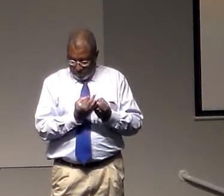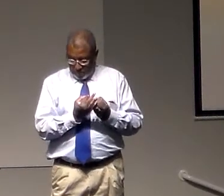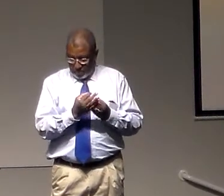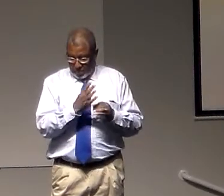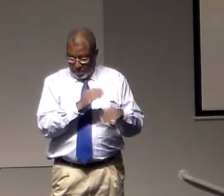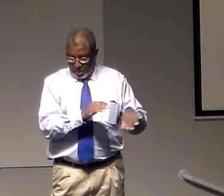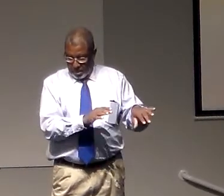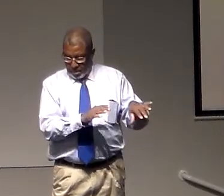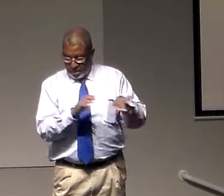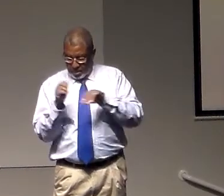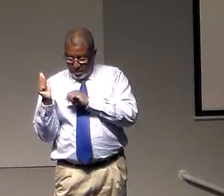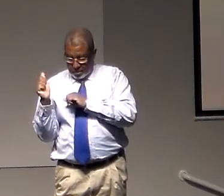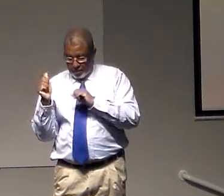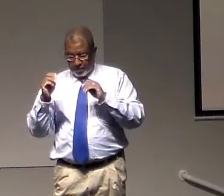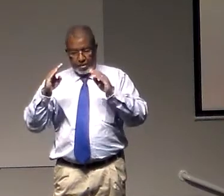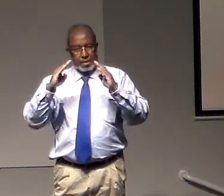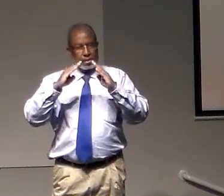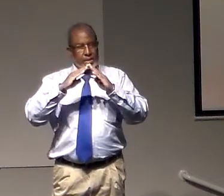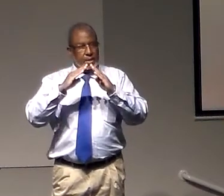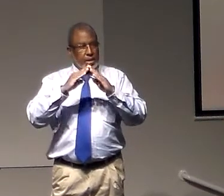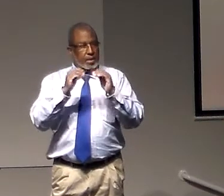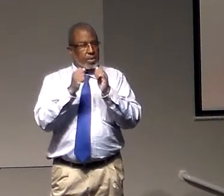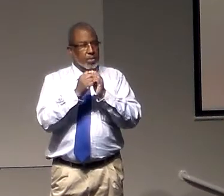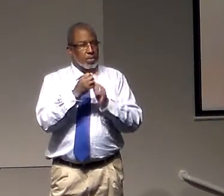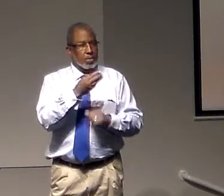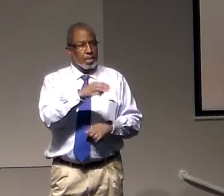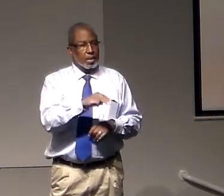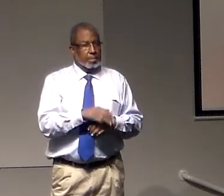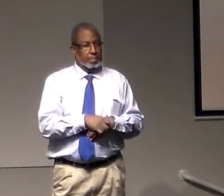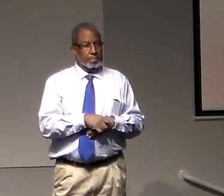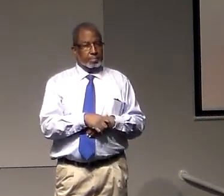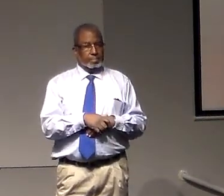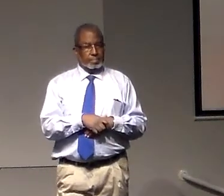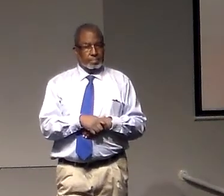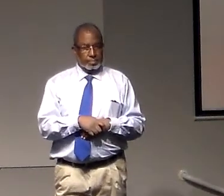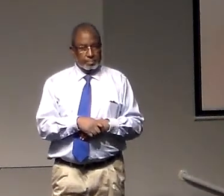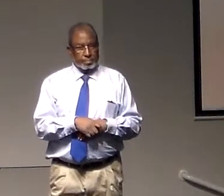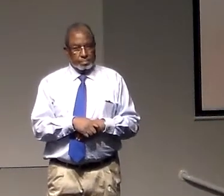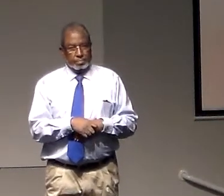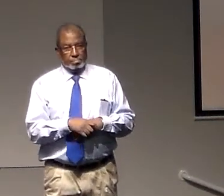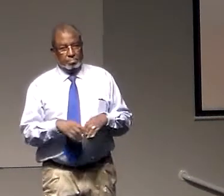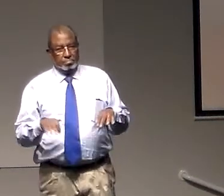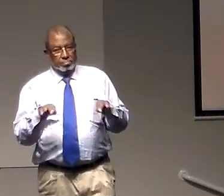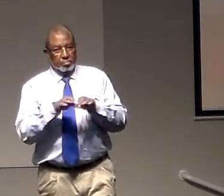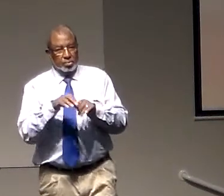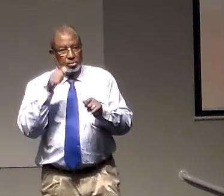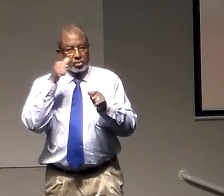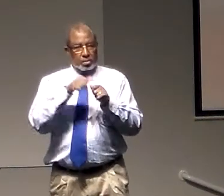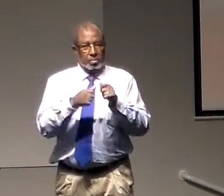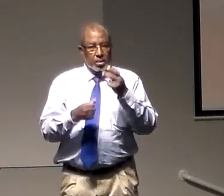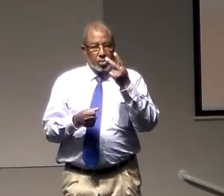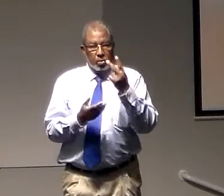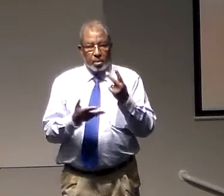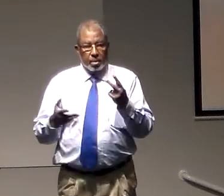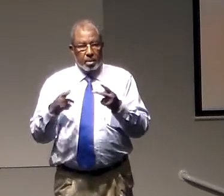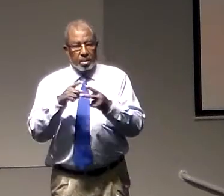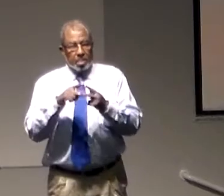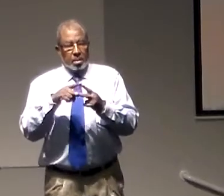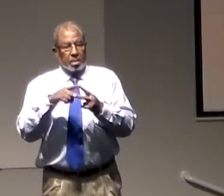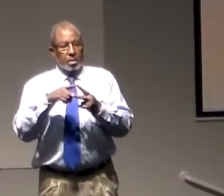his family and to leave the city with him. So remember, there's two